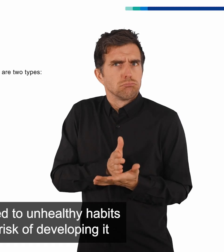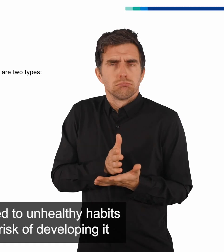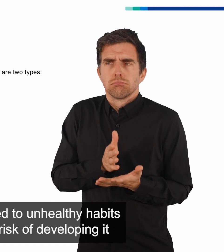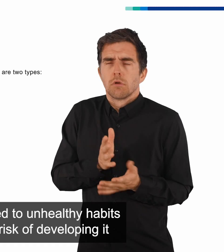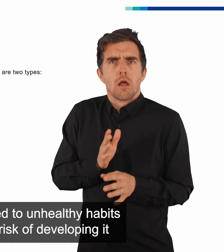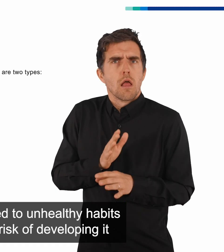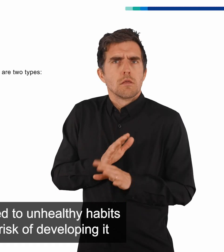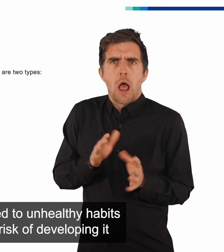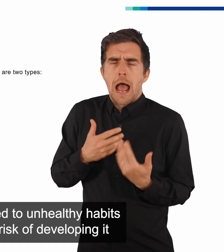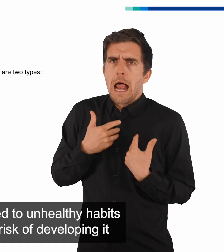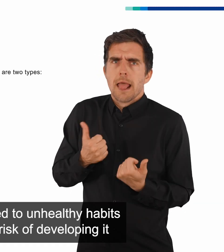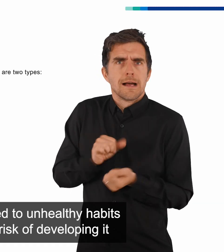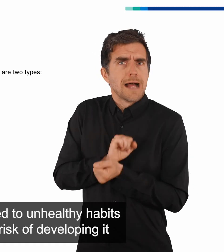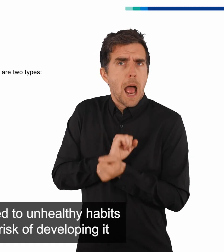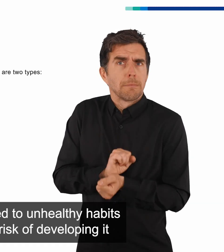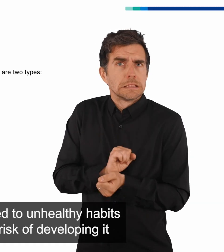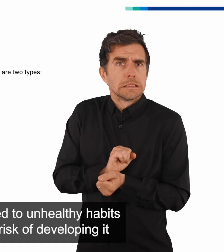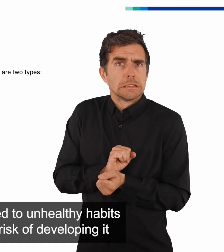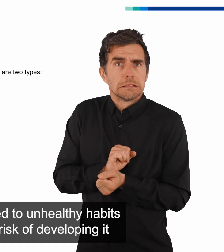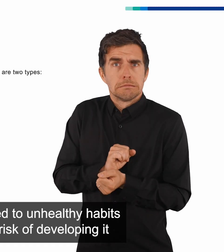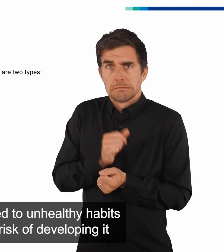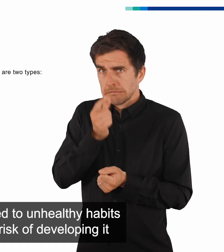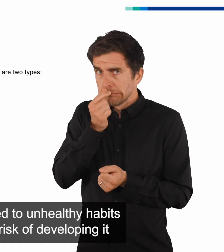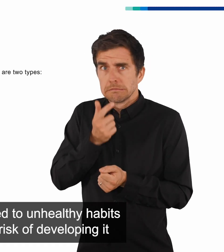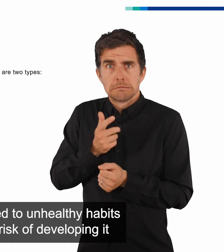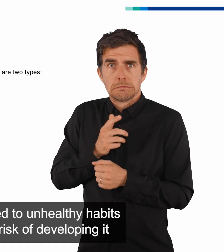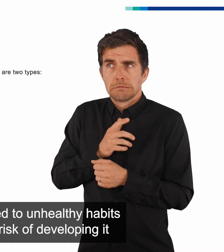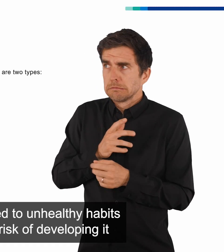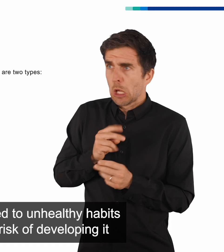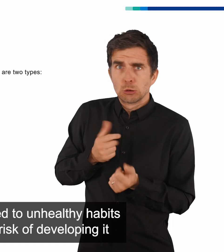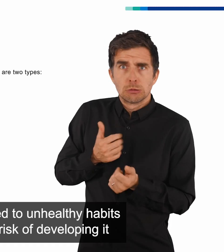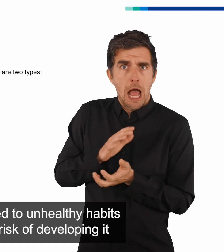It's how you manage stress through your behaviours that make the difference to your heart health.